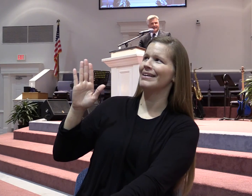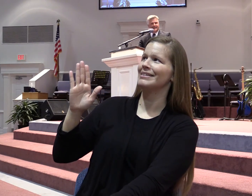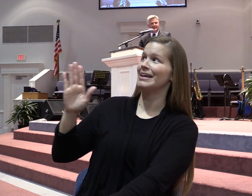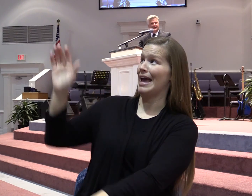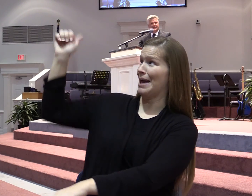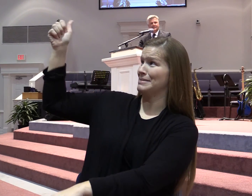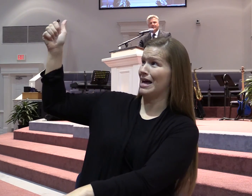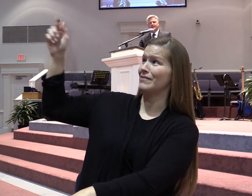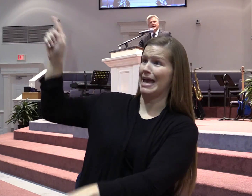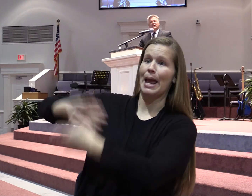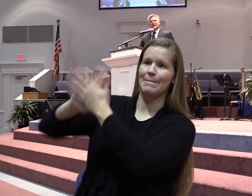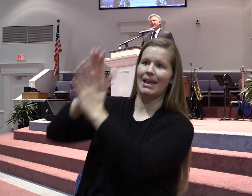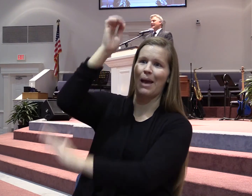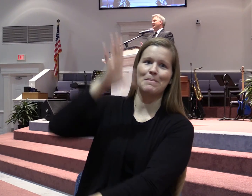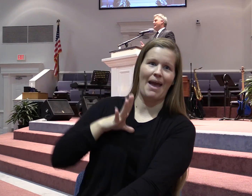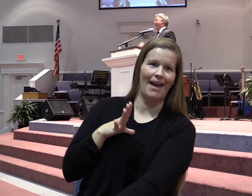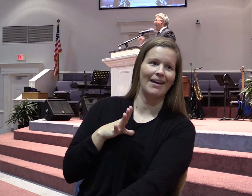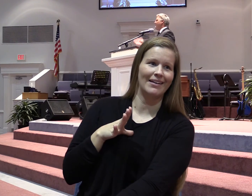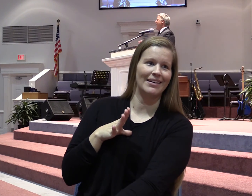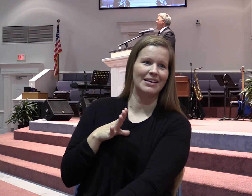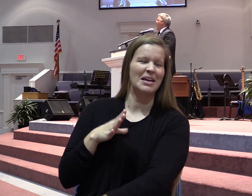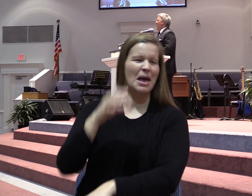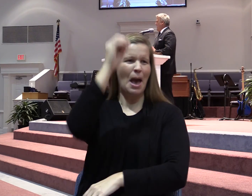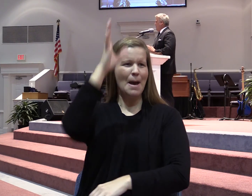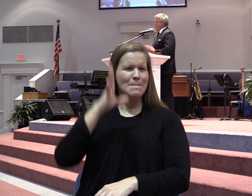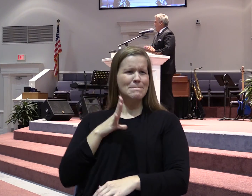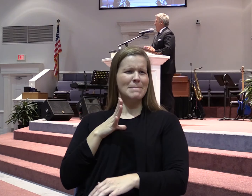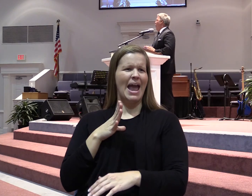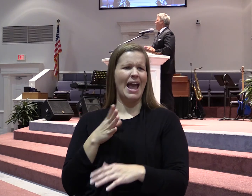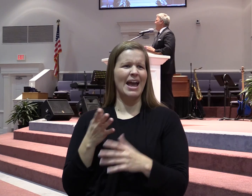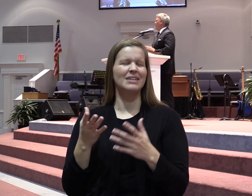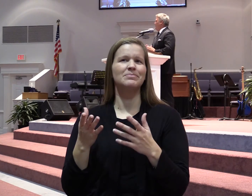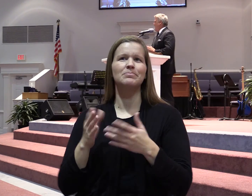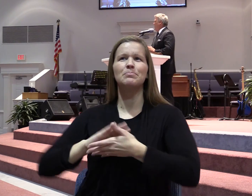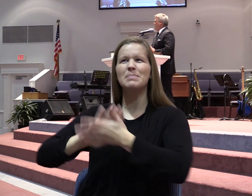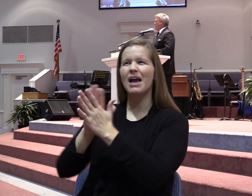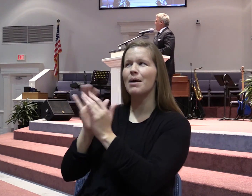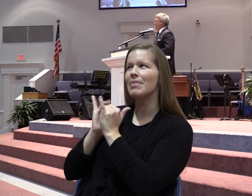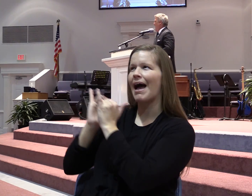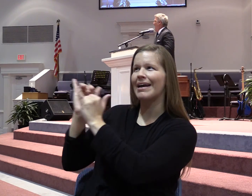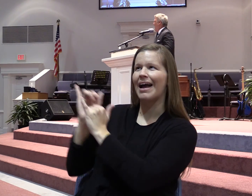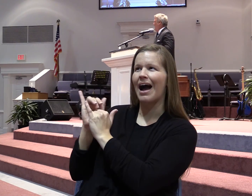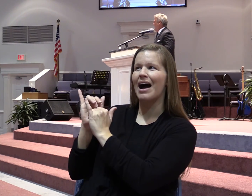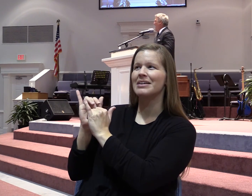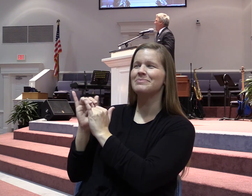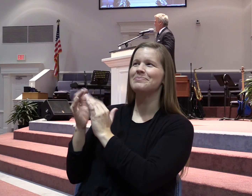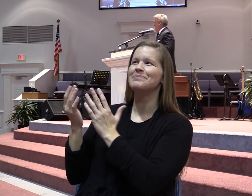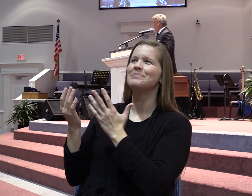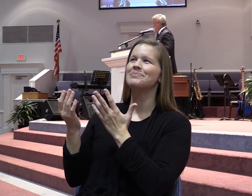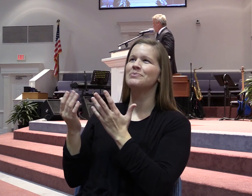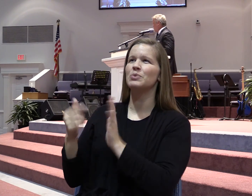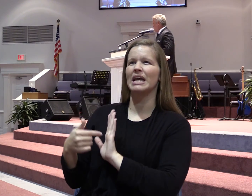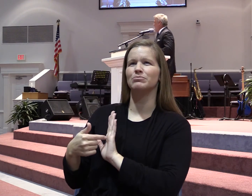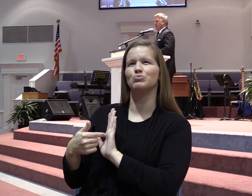man. You see, man made in God's image only reveals the flaws of